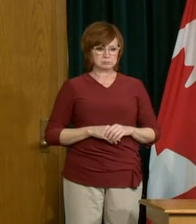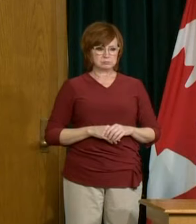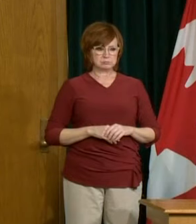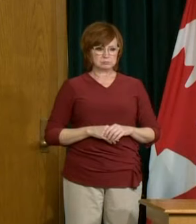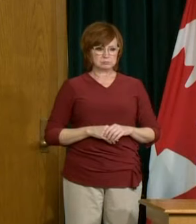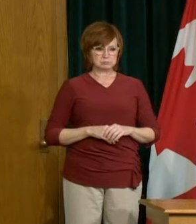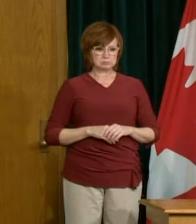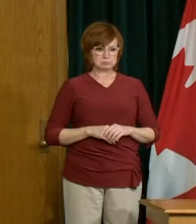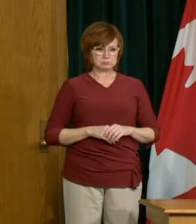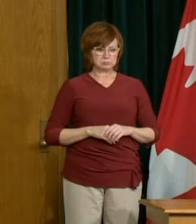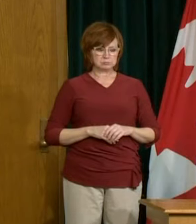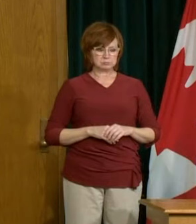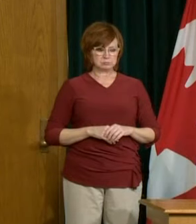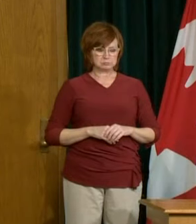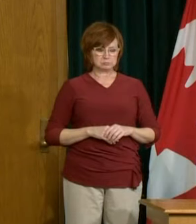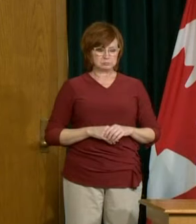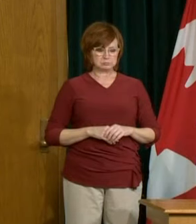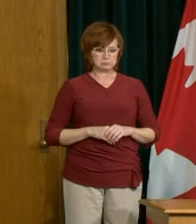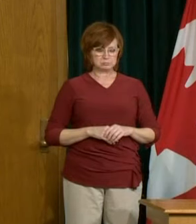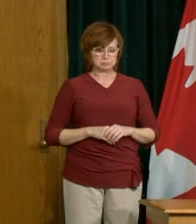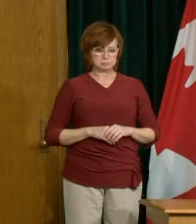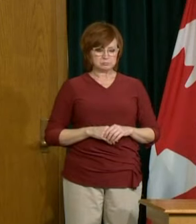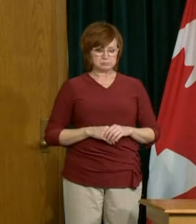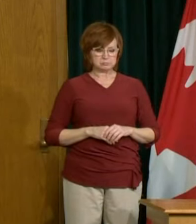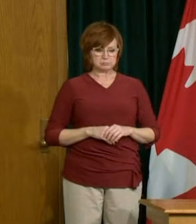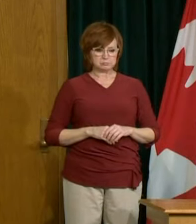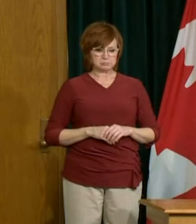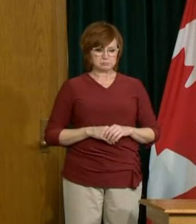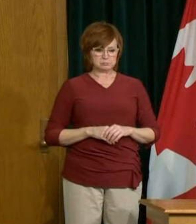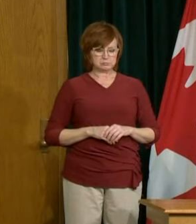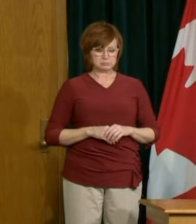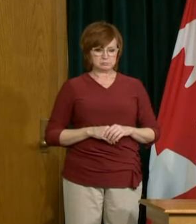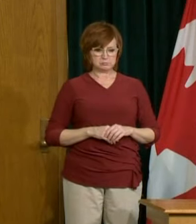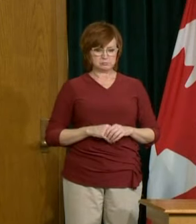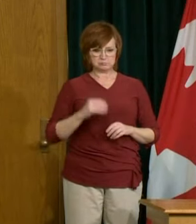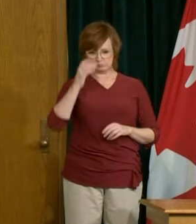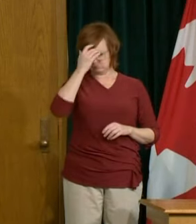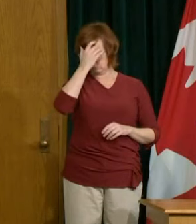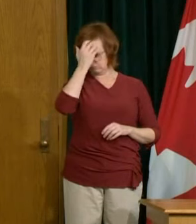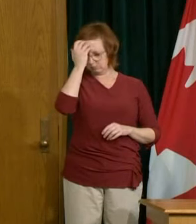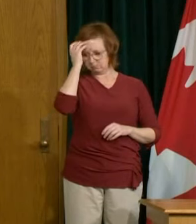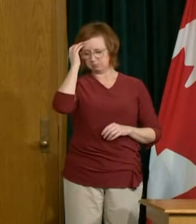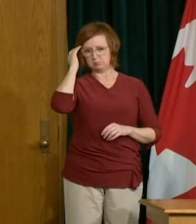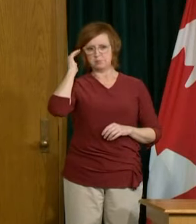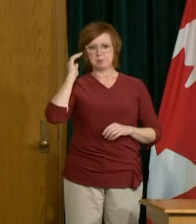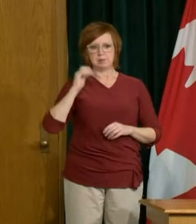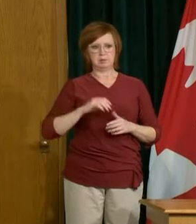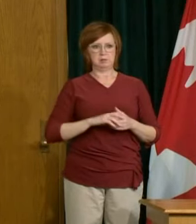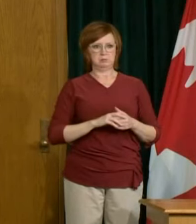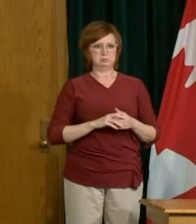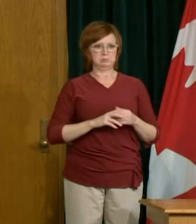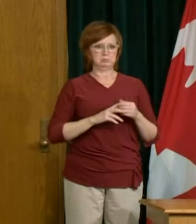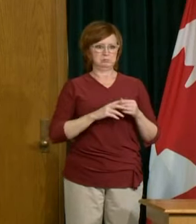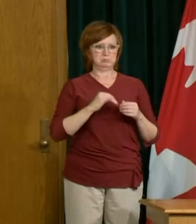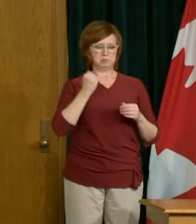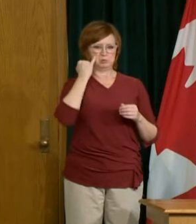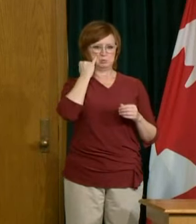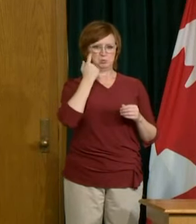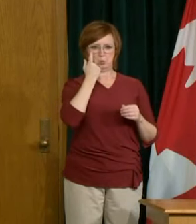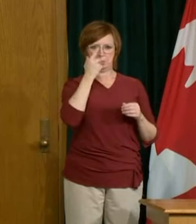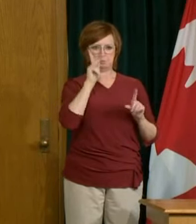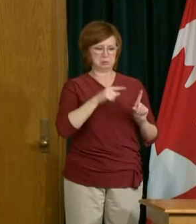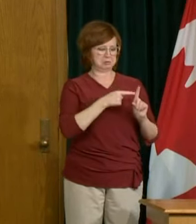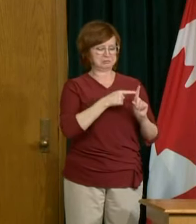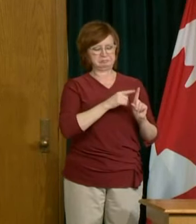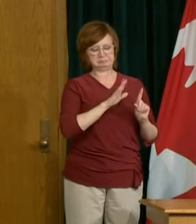value. There was obviously no need to inform if there was an individual safely self-isolating in the home.